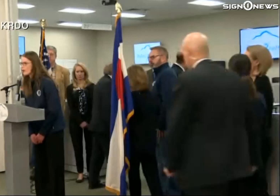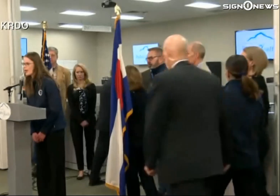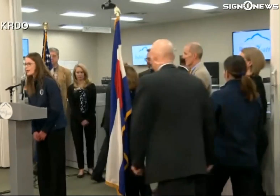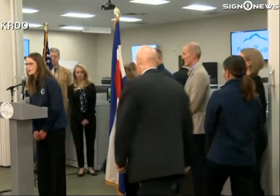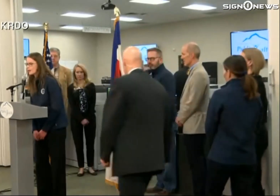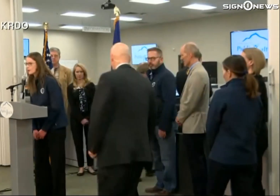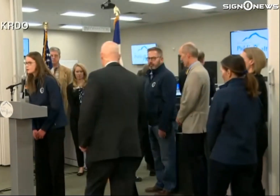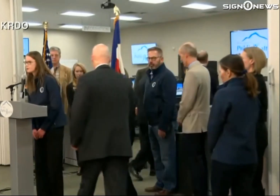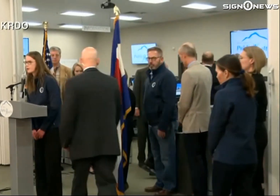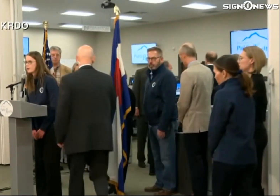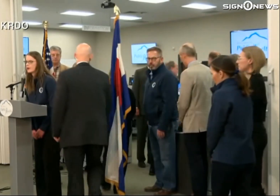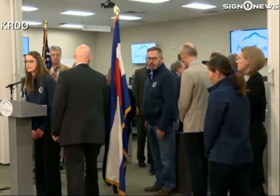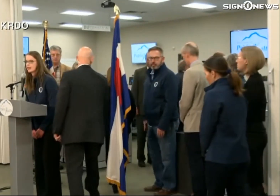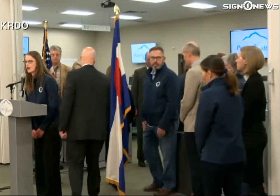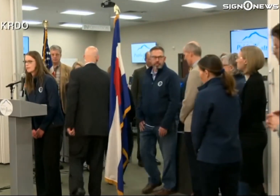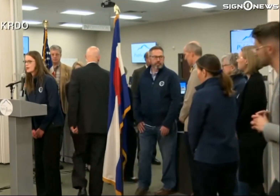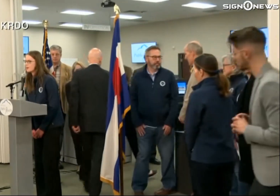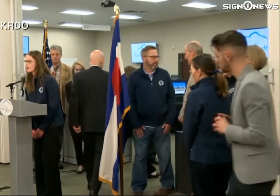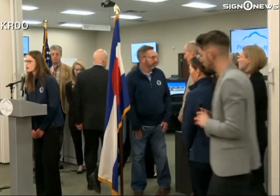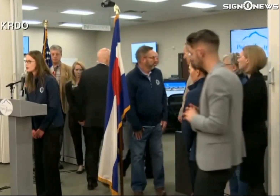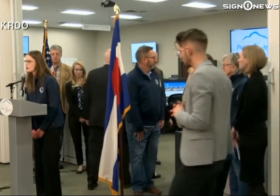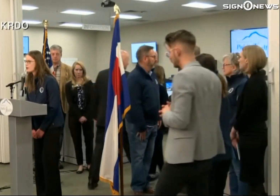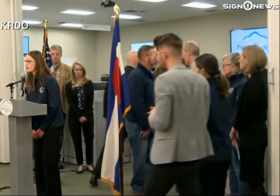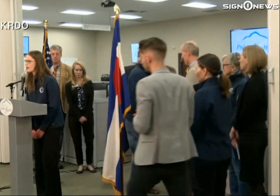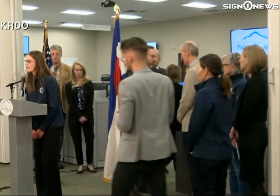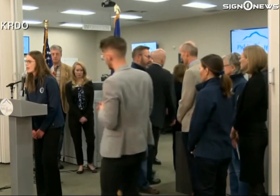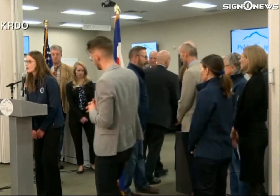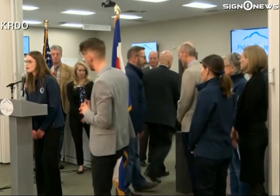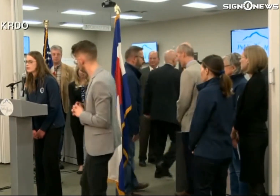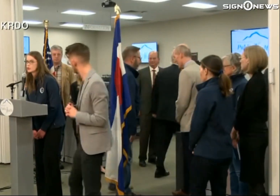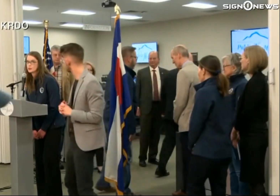With that, we'll go ahead and close, but we wanted to let our media partners know